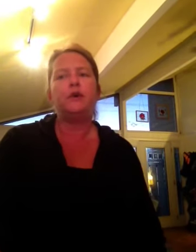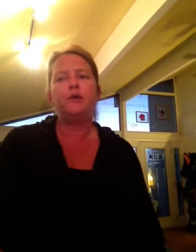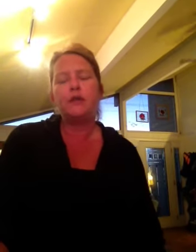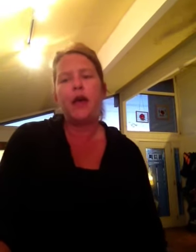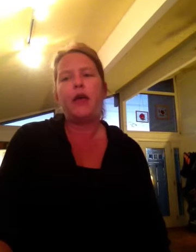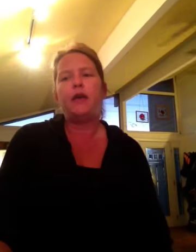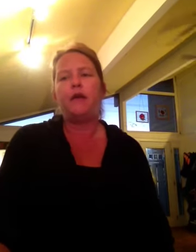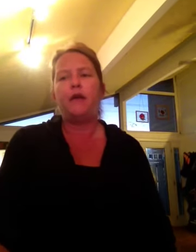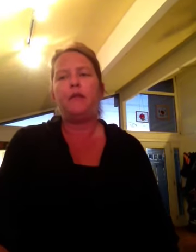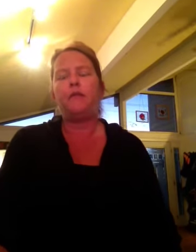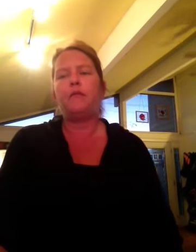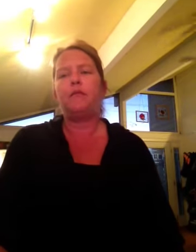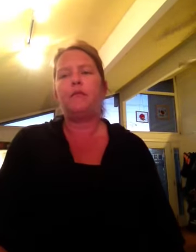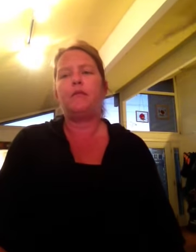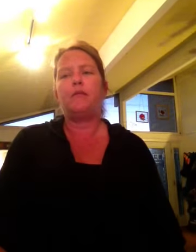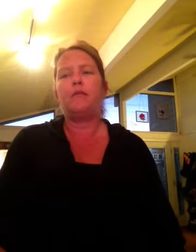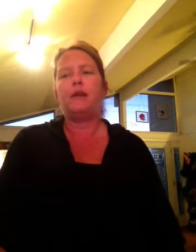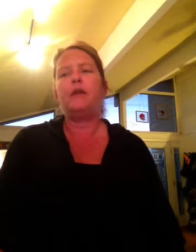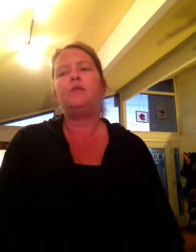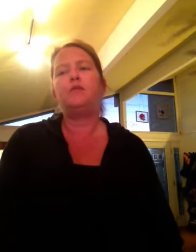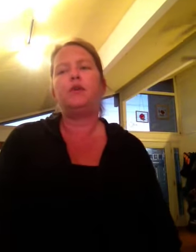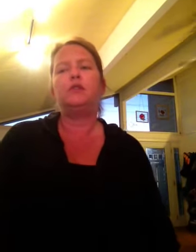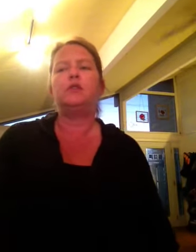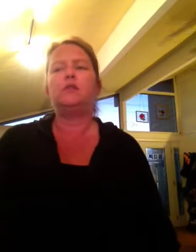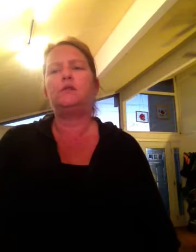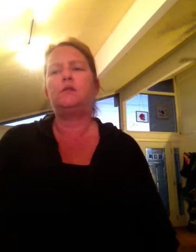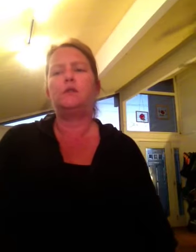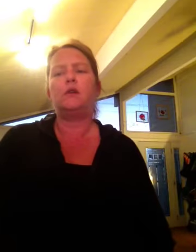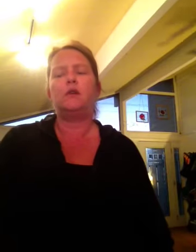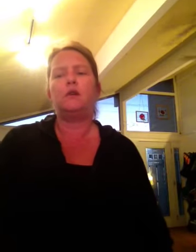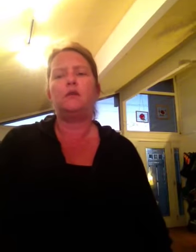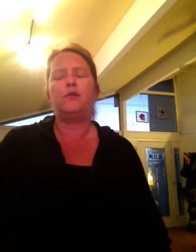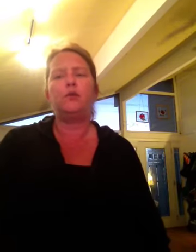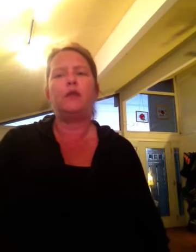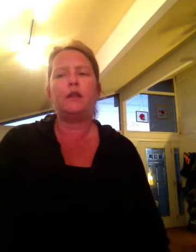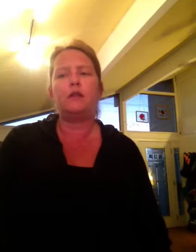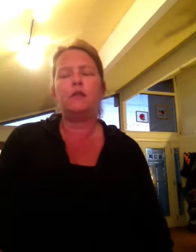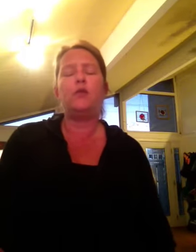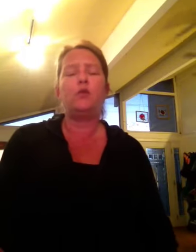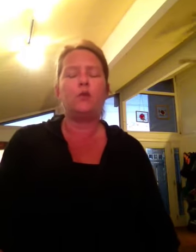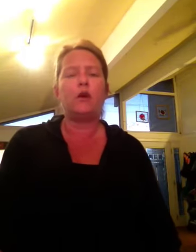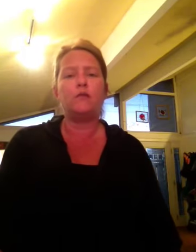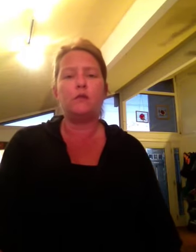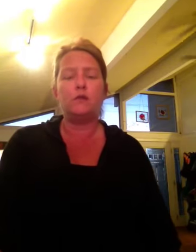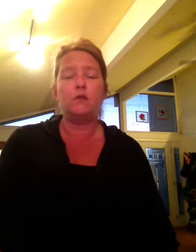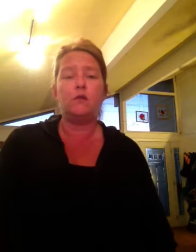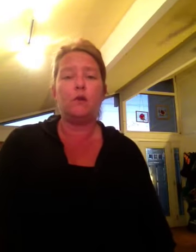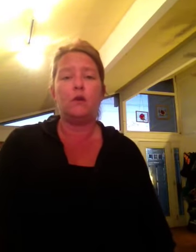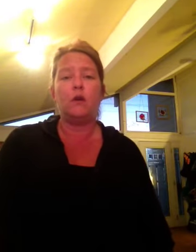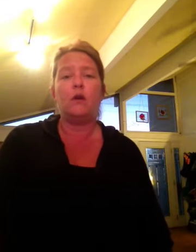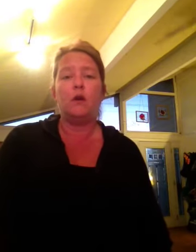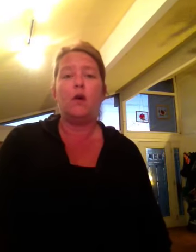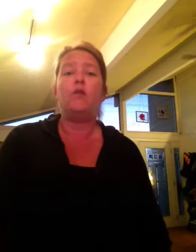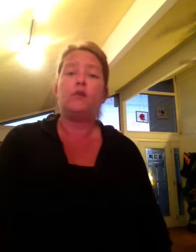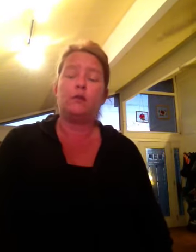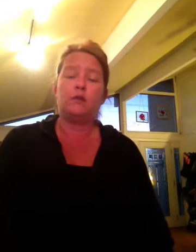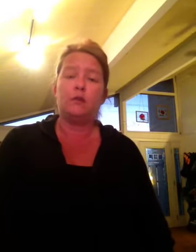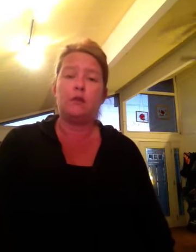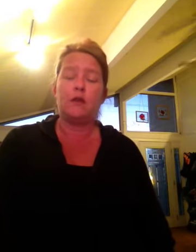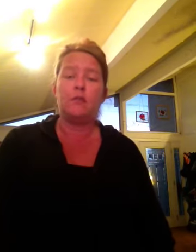Suppose I attempt to purchase food that the total comes to over the amount